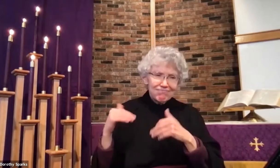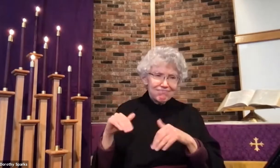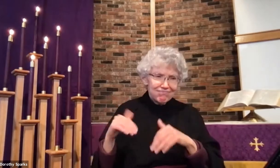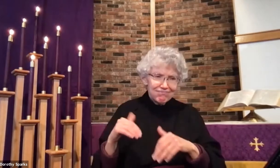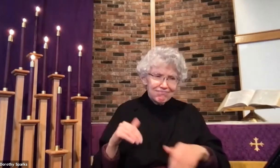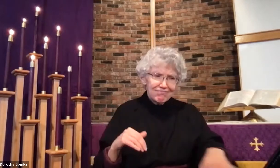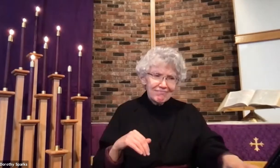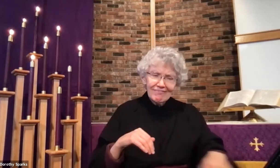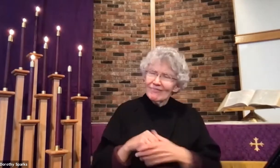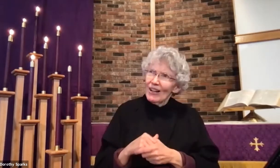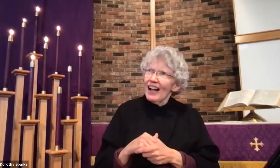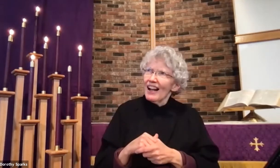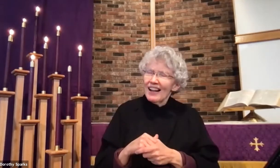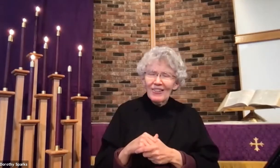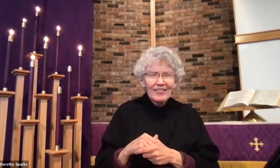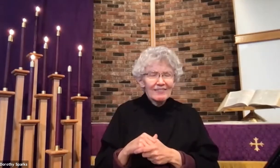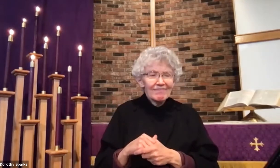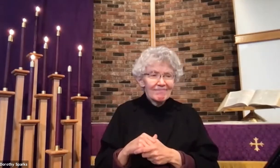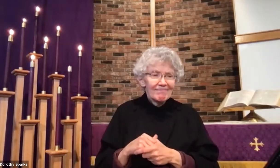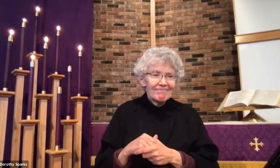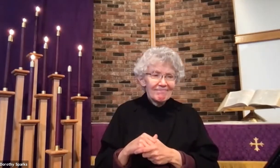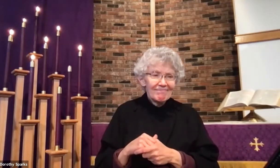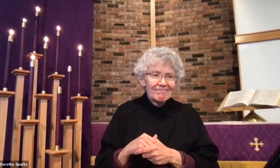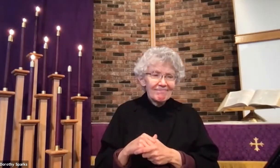and frees us from our chains.